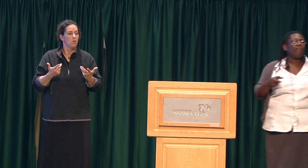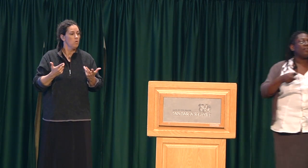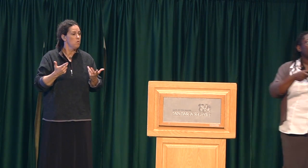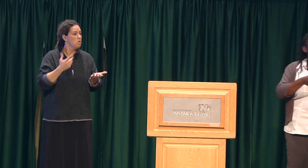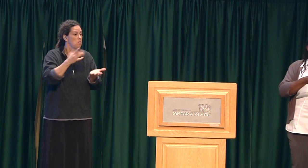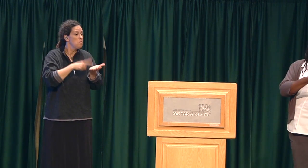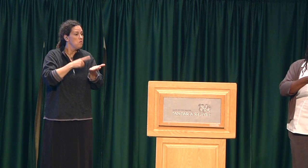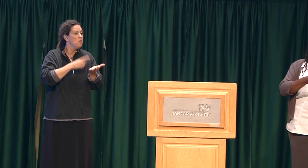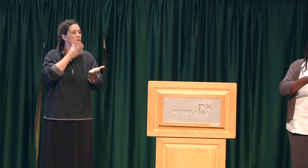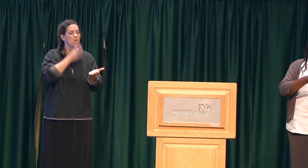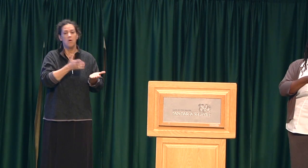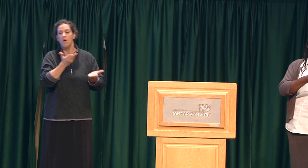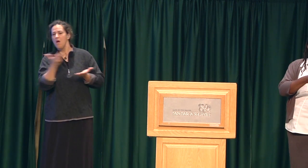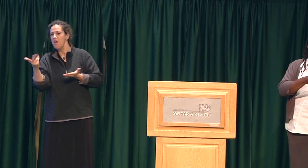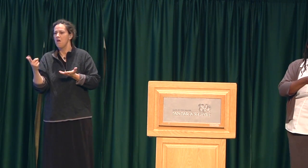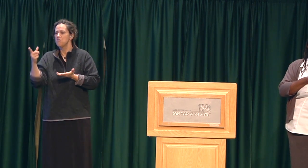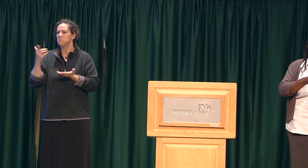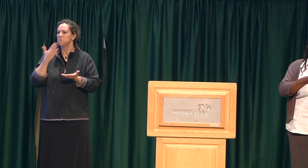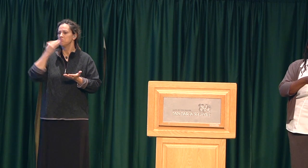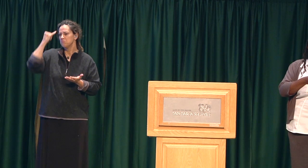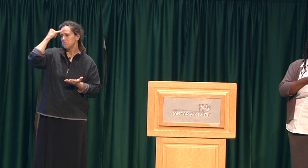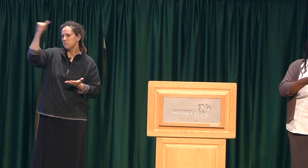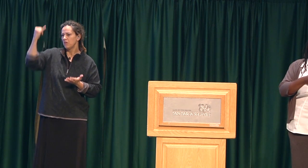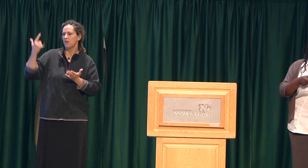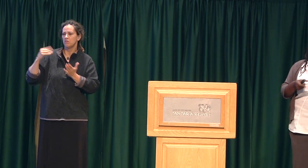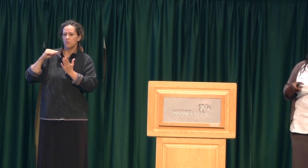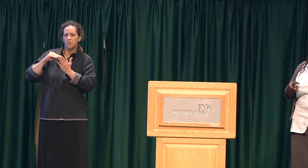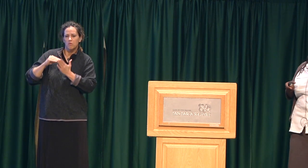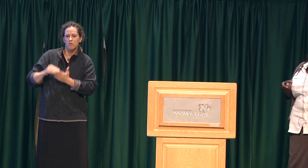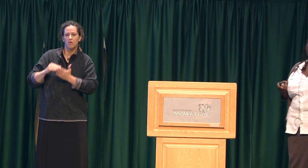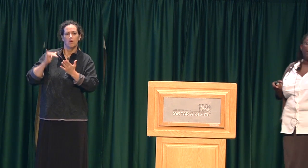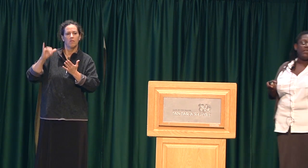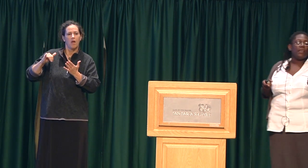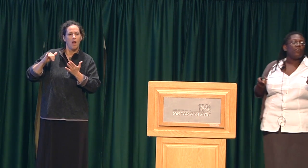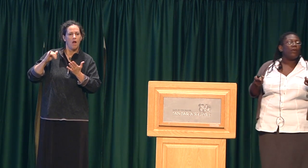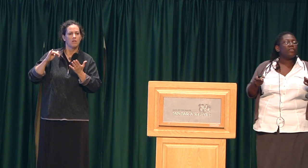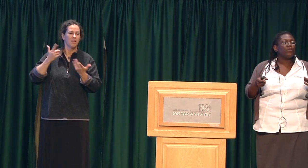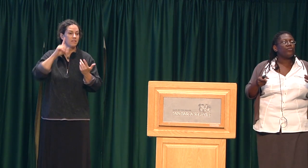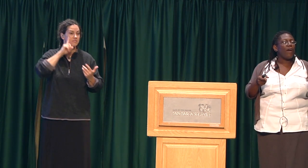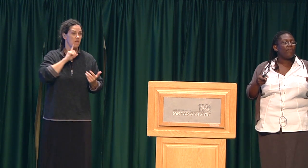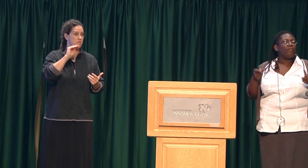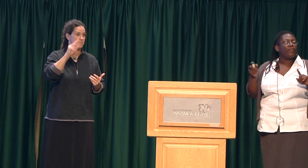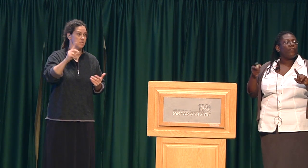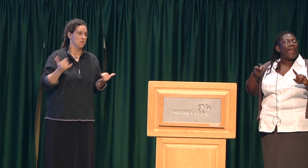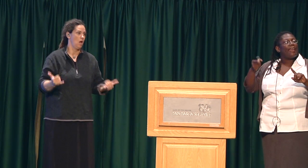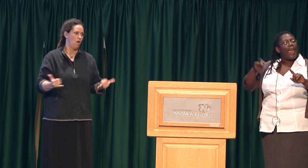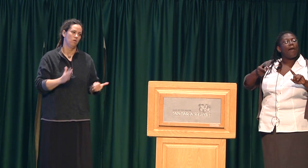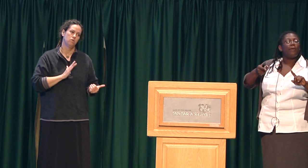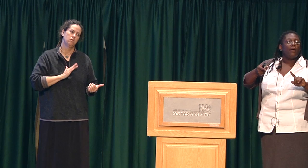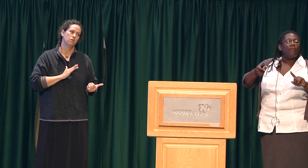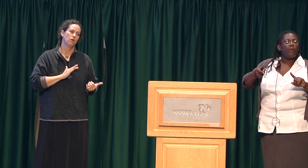maybe having a DVD log of certain illnesses or treatments. And that's why I like Deaf and Bleed. You know, it's sort of striving to fill